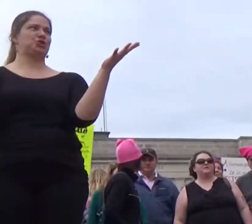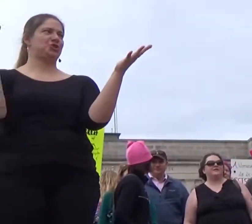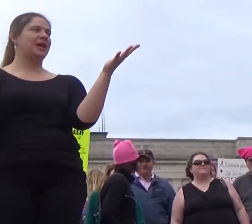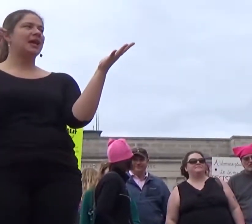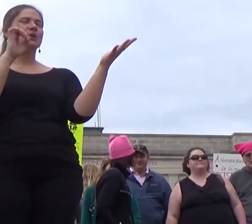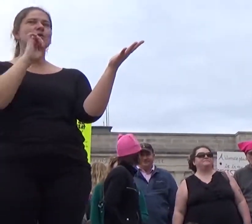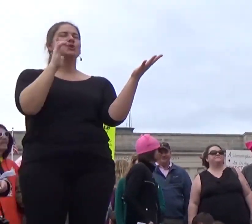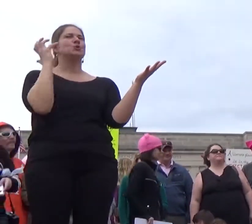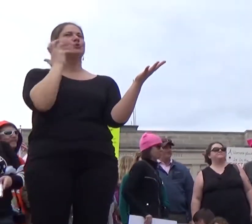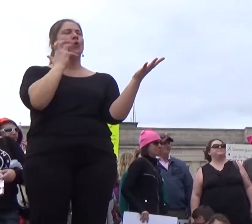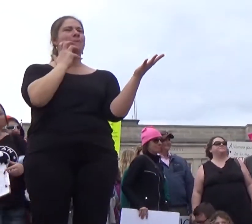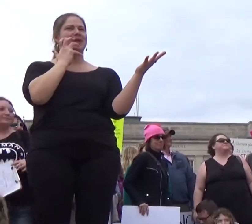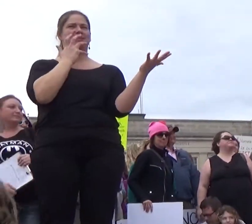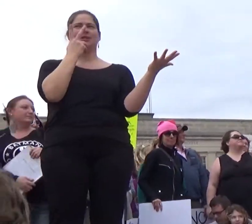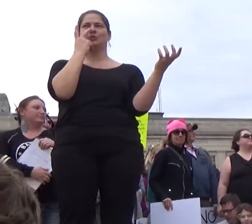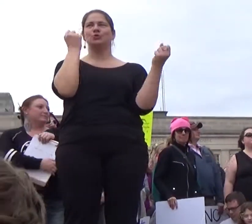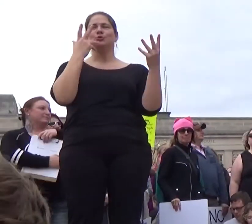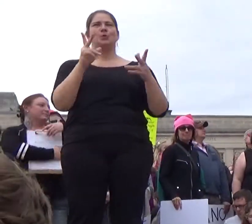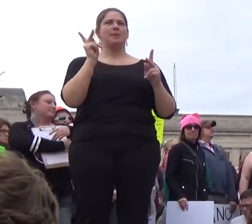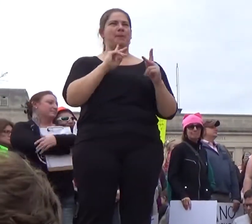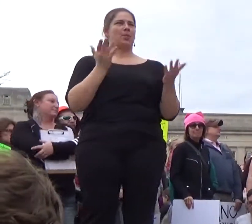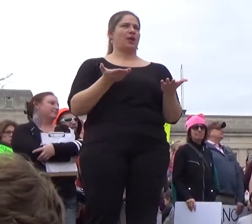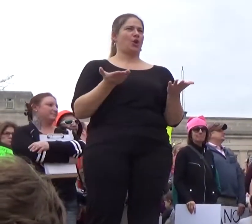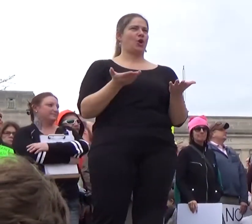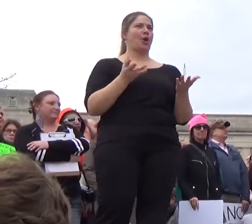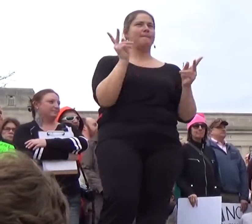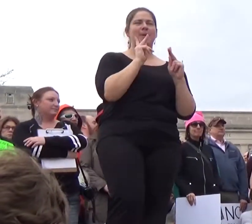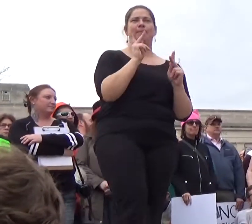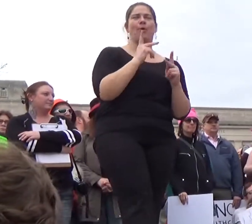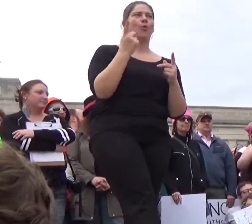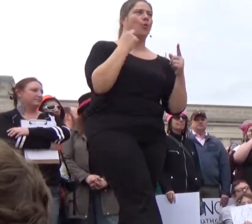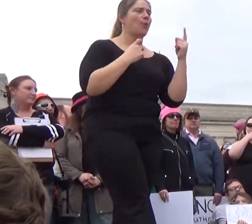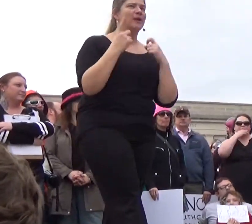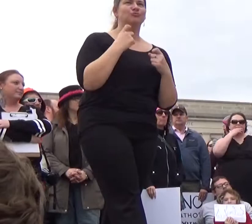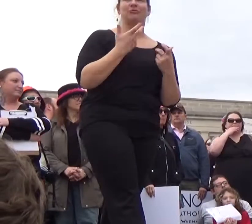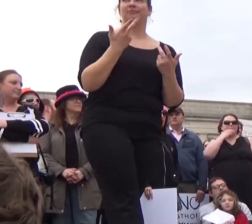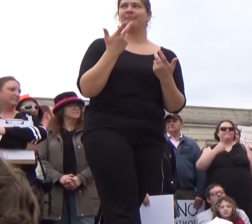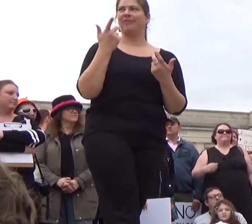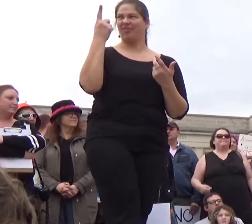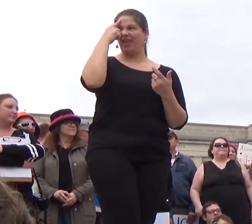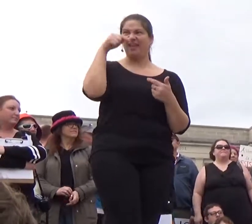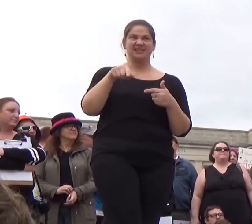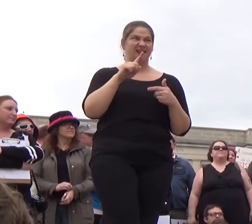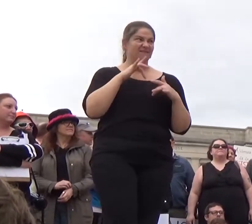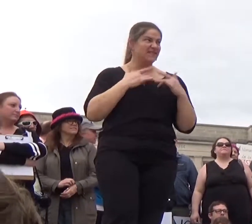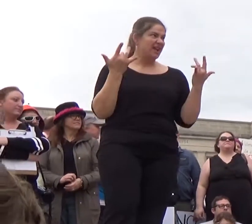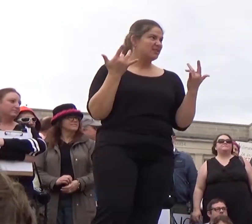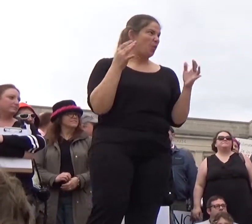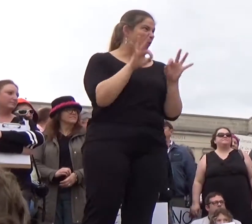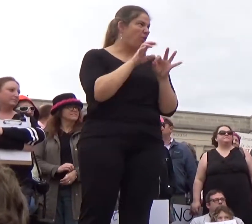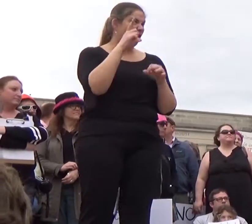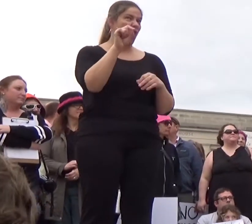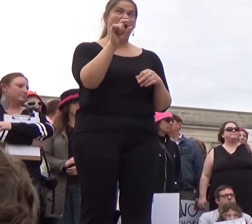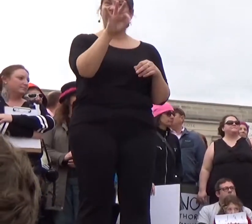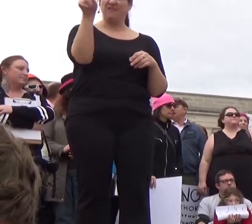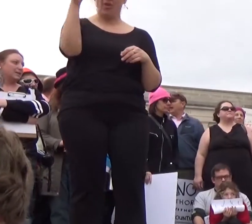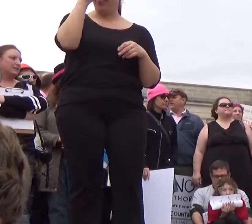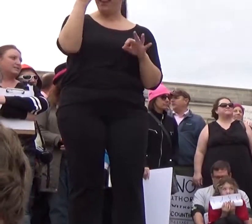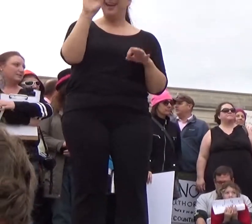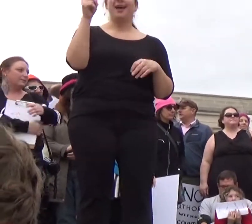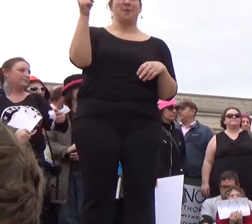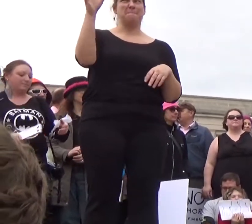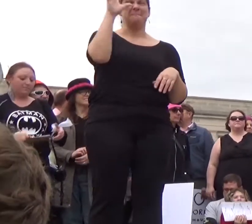is so amazing to see so many people here. The people that question whether or not this was an event to be at are missing out, let me tell you